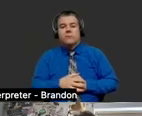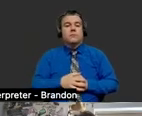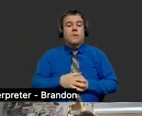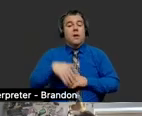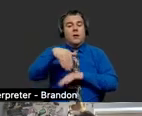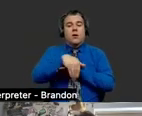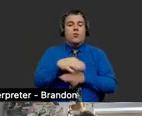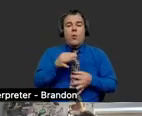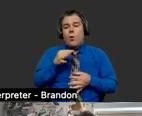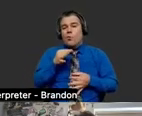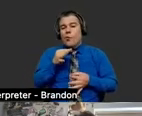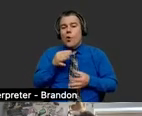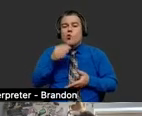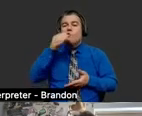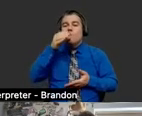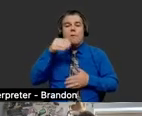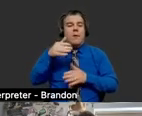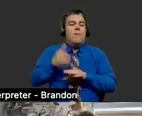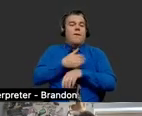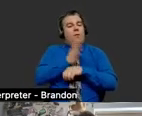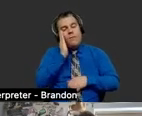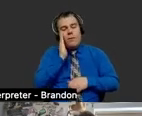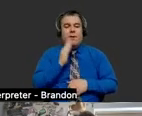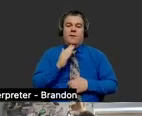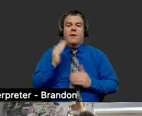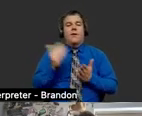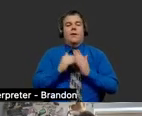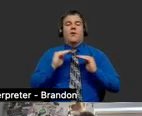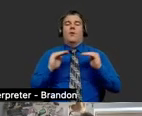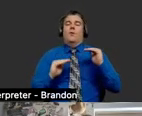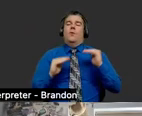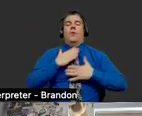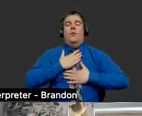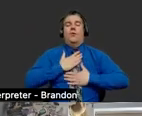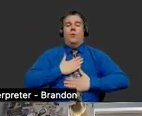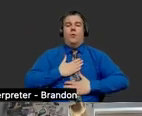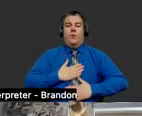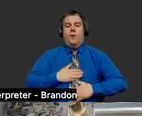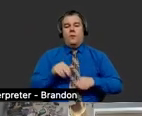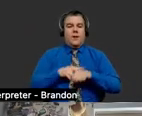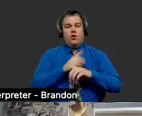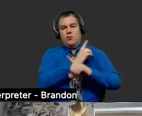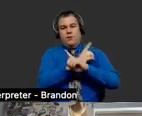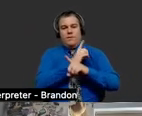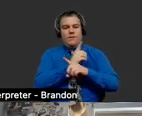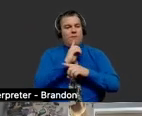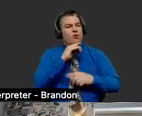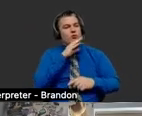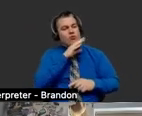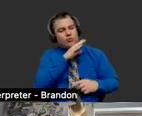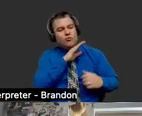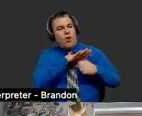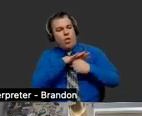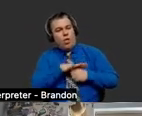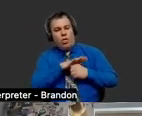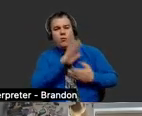bring your body back to a natural state of homeostasis and support your body's natural defenses against environmental toxins and stressors.